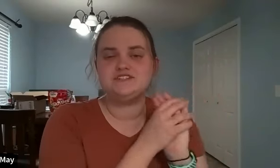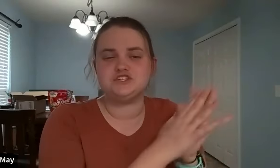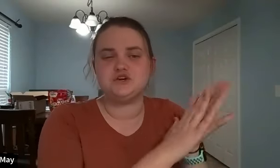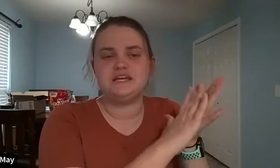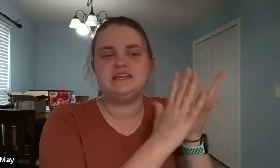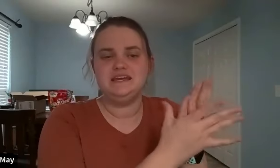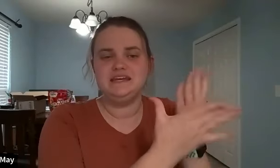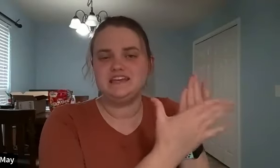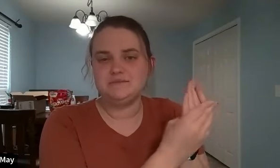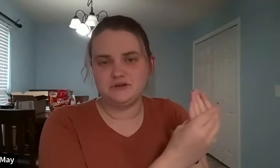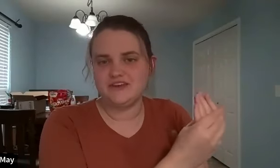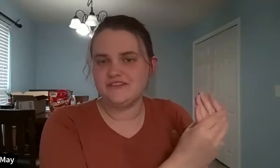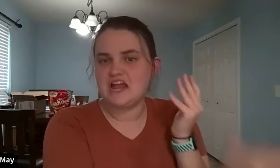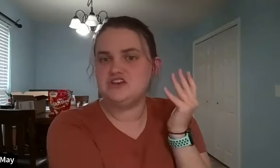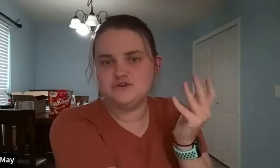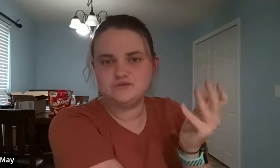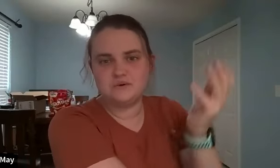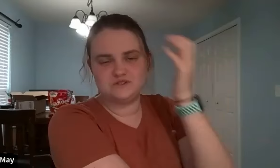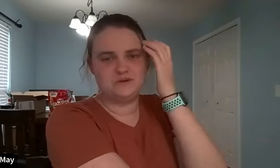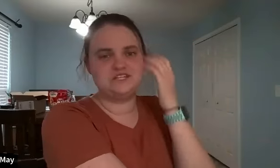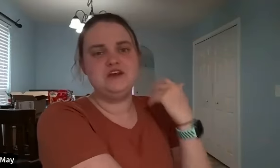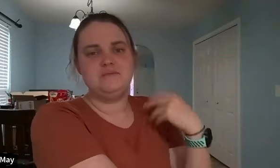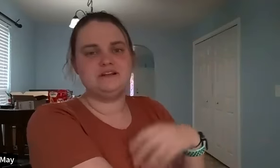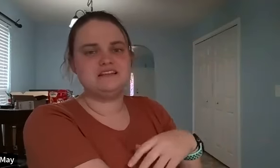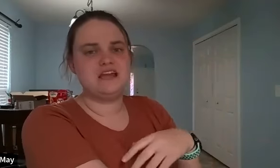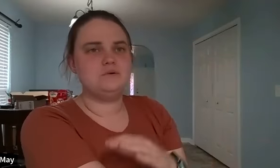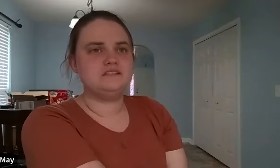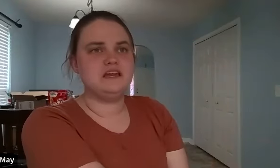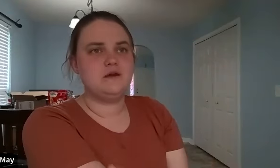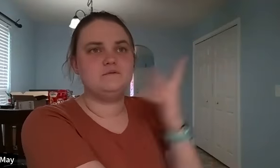just couldn't keep with it. Like I knew which one was which, but it's like I would say if it was